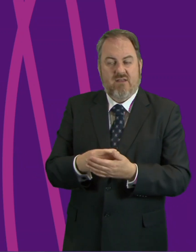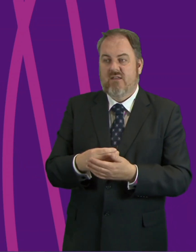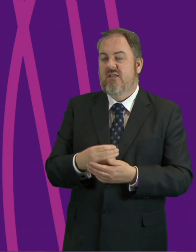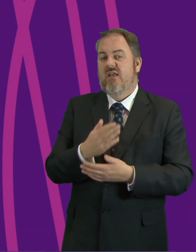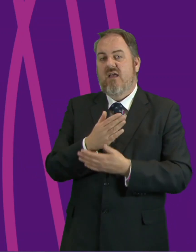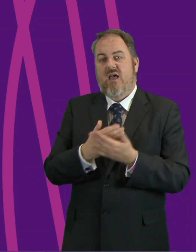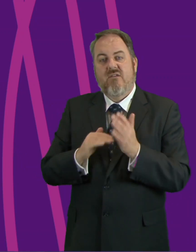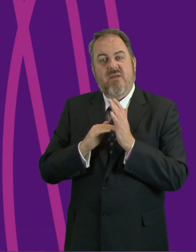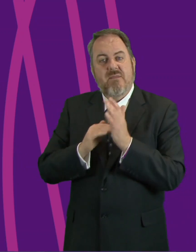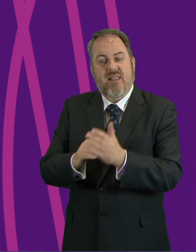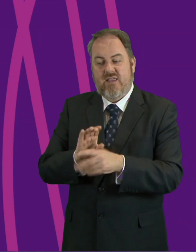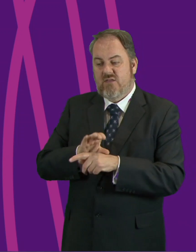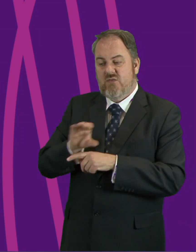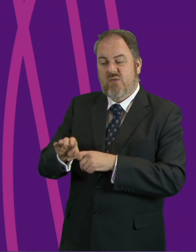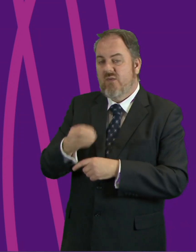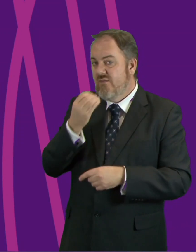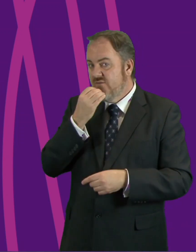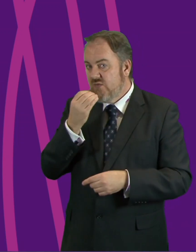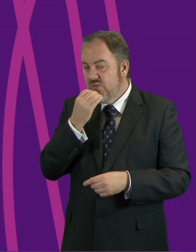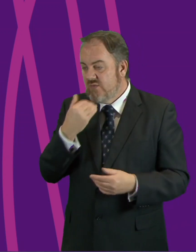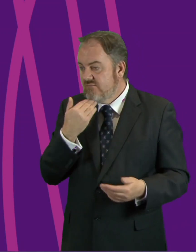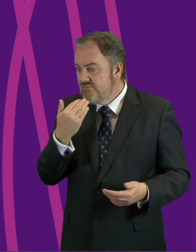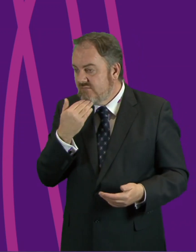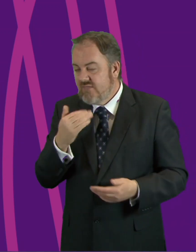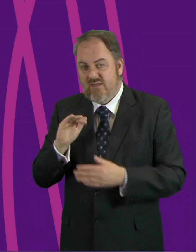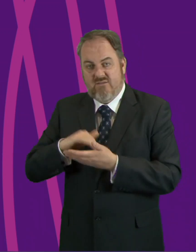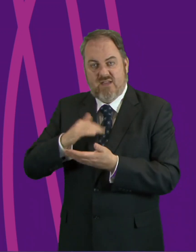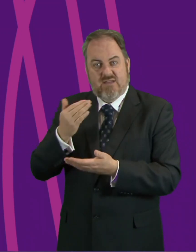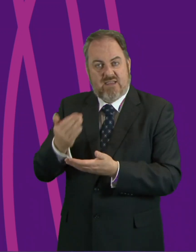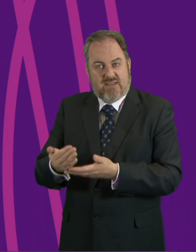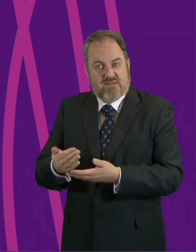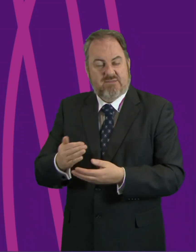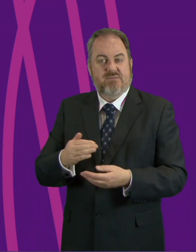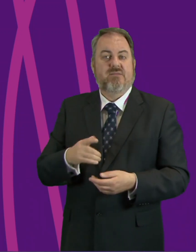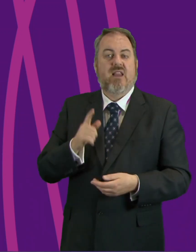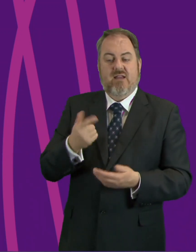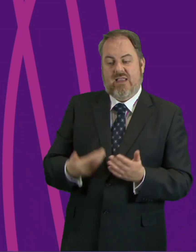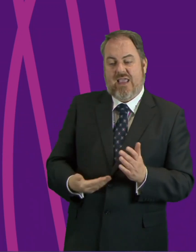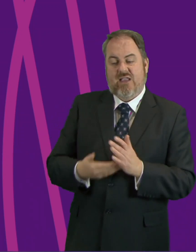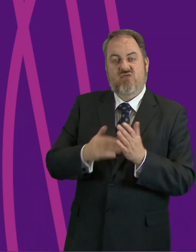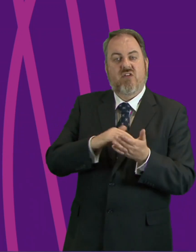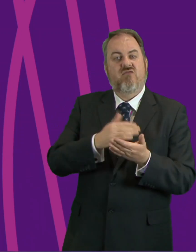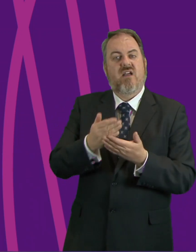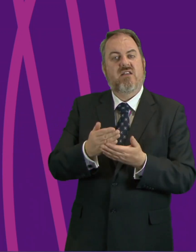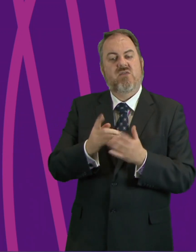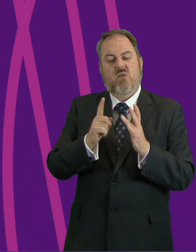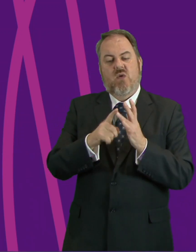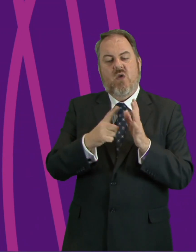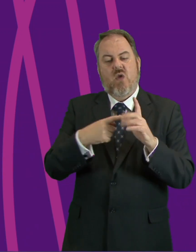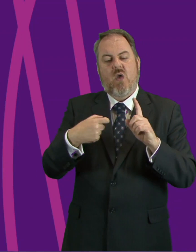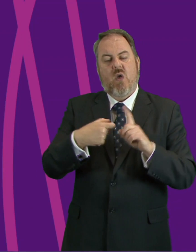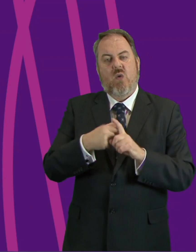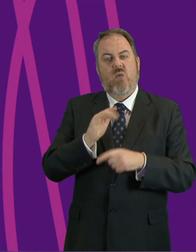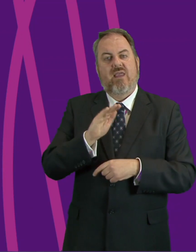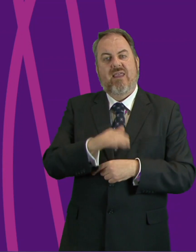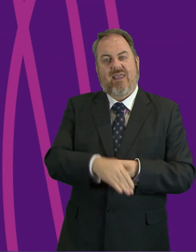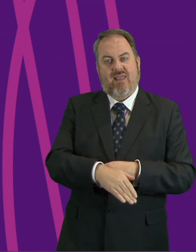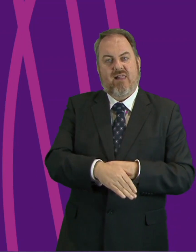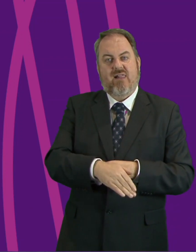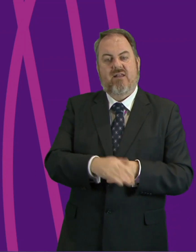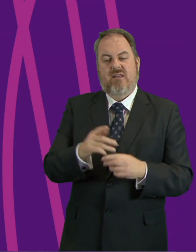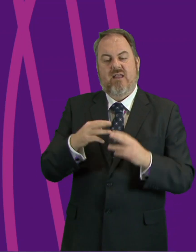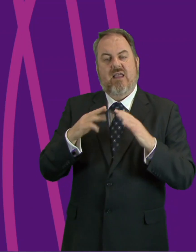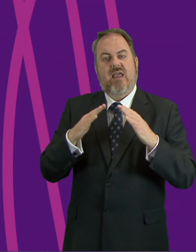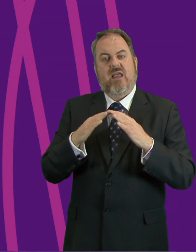Food Fund, as well as support to third sector and community efforts, for example, grants to Oak Hill Housing Association and Inverclyde Community